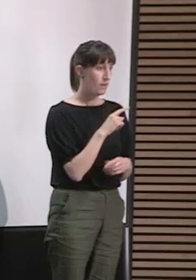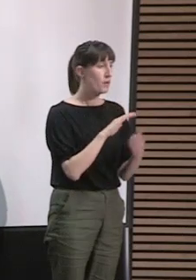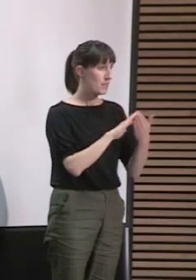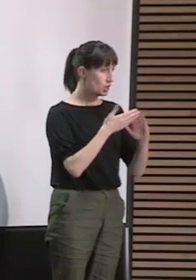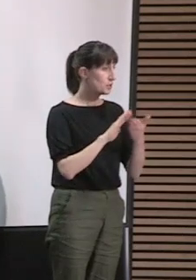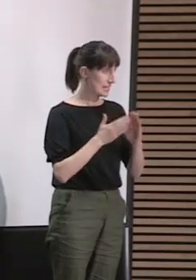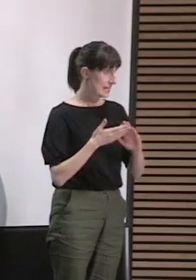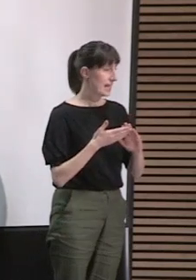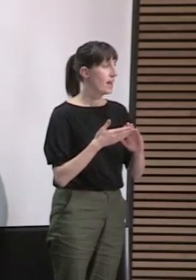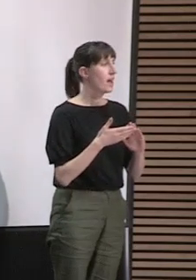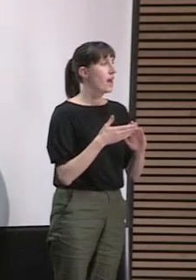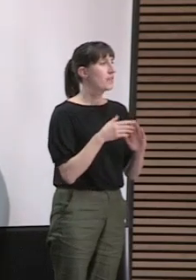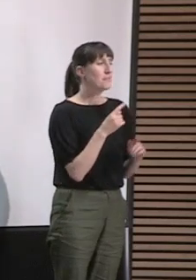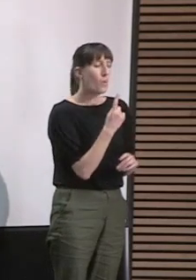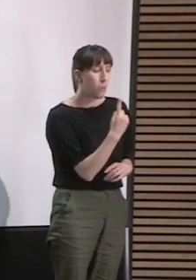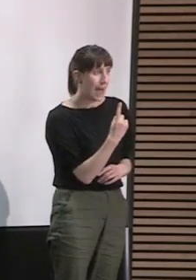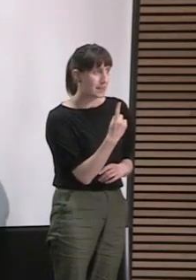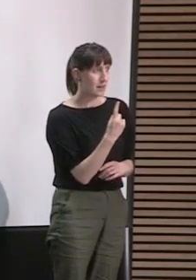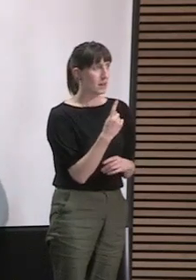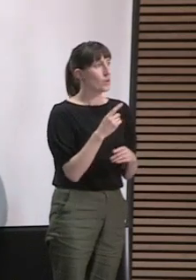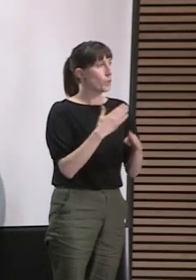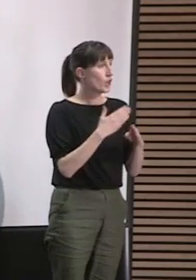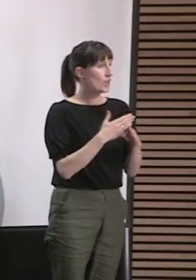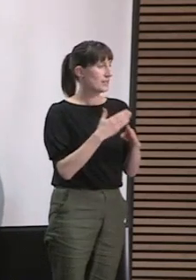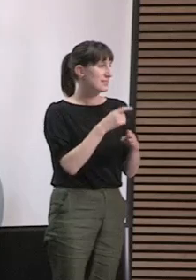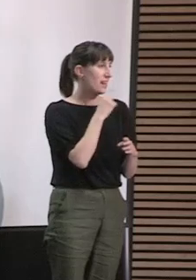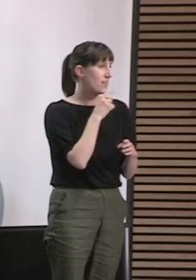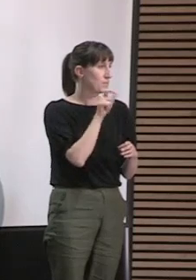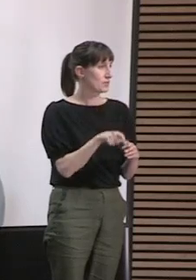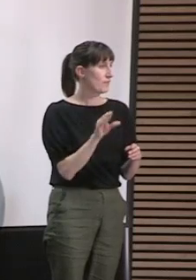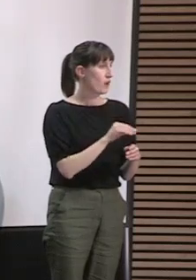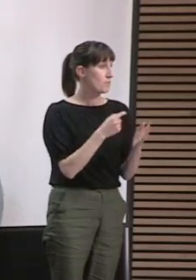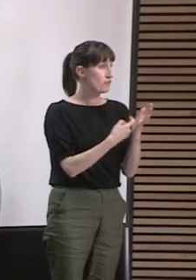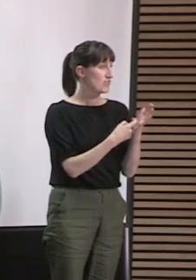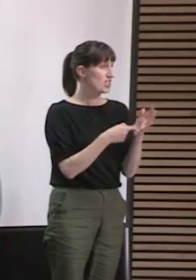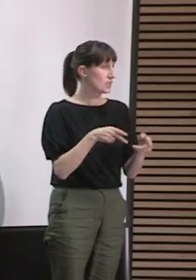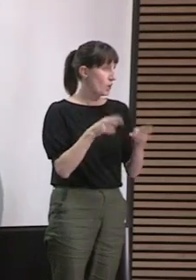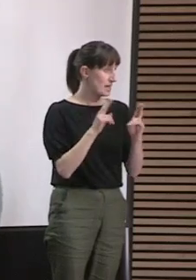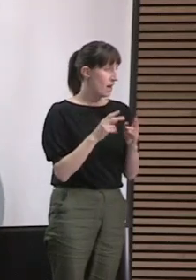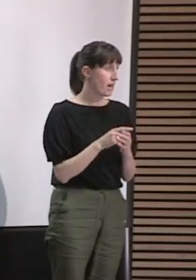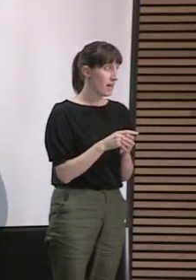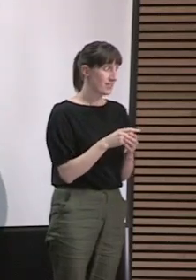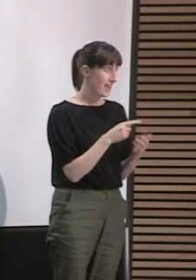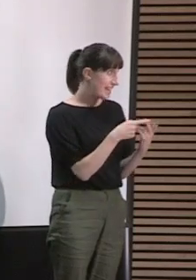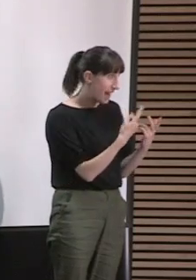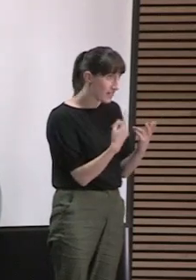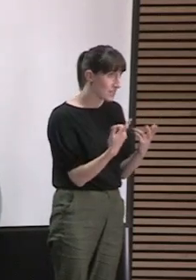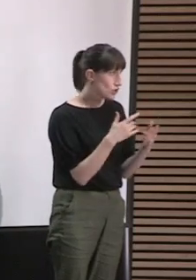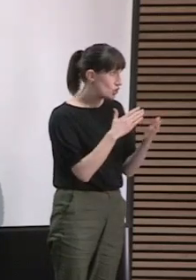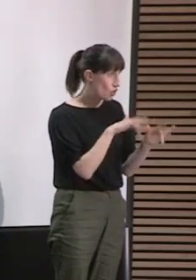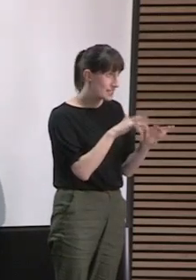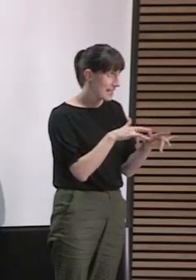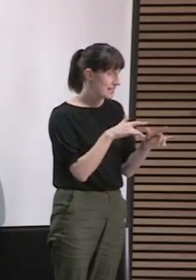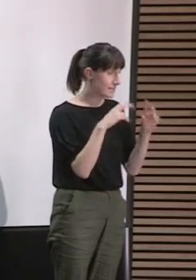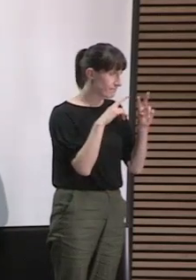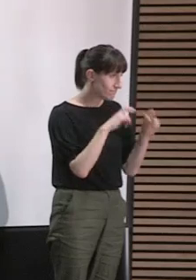through epidemiology to the main cluster, or are there still cases that you haven't figured out yet? There are still some cases that we've been able to show